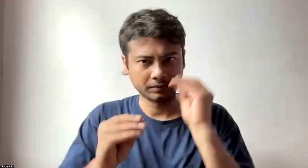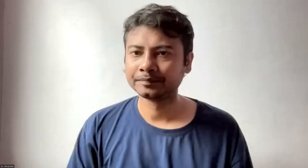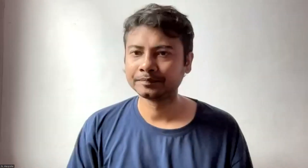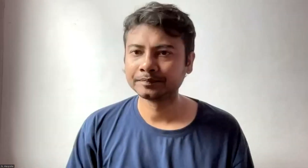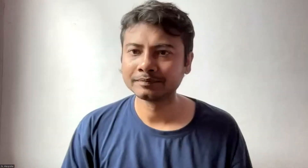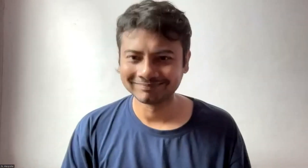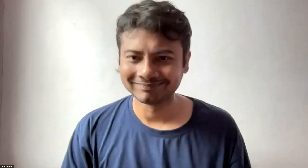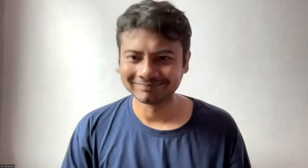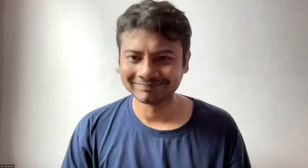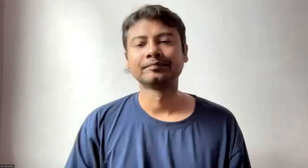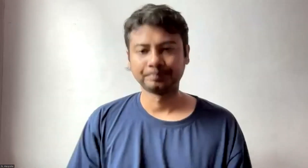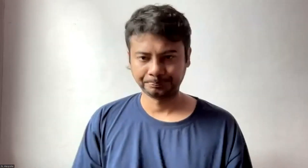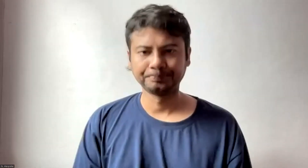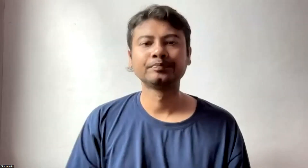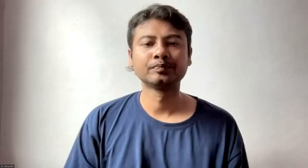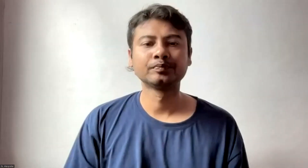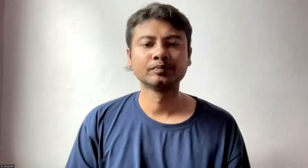So I'll give you an example.